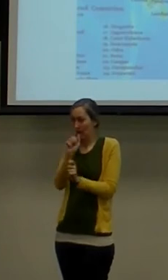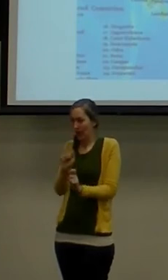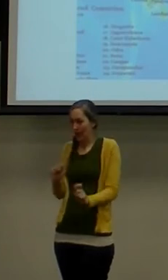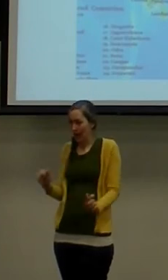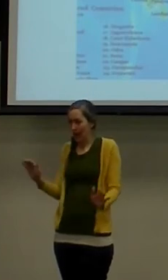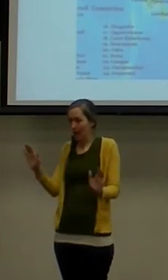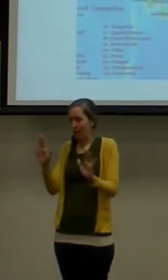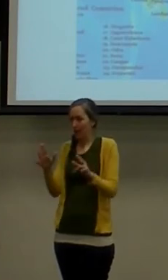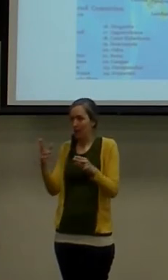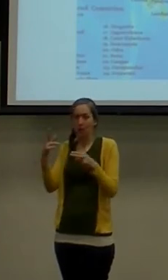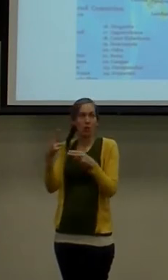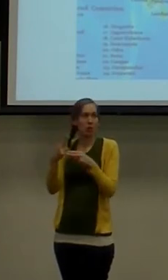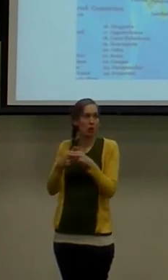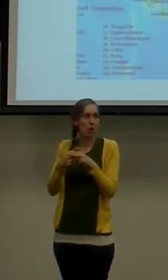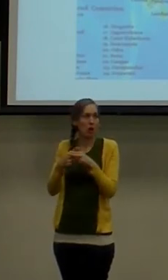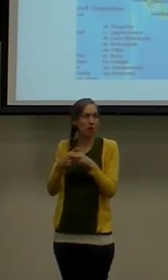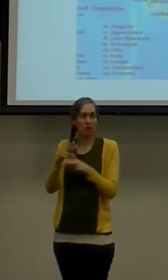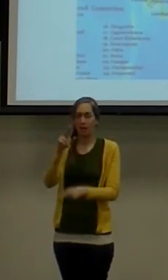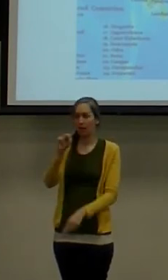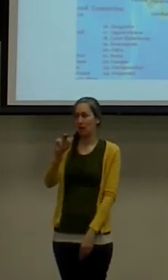called Nanchao,